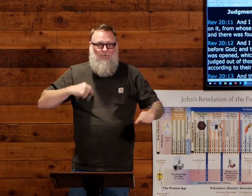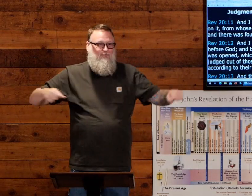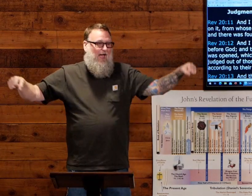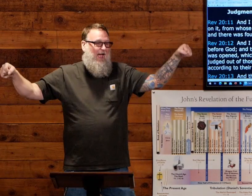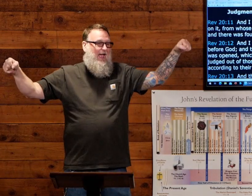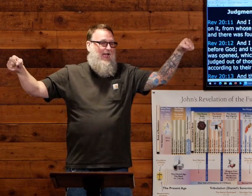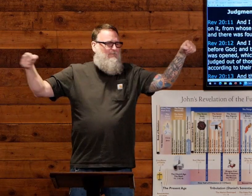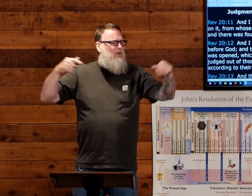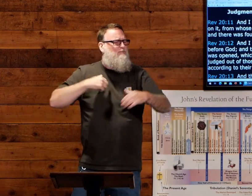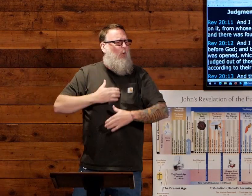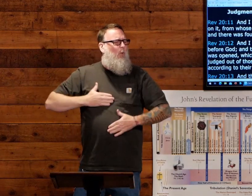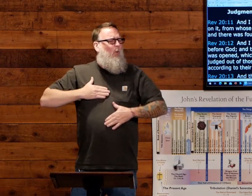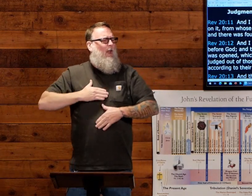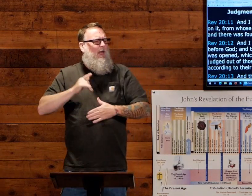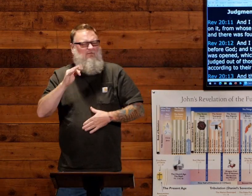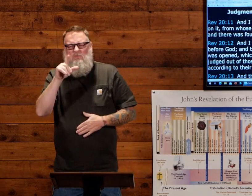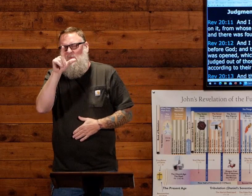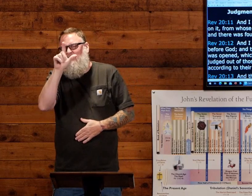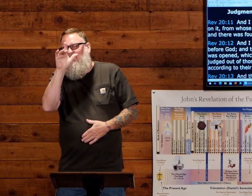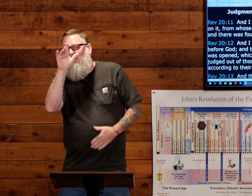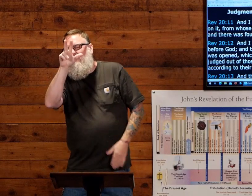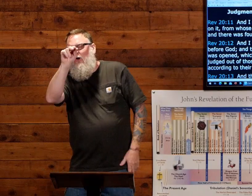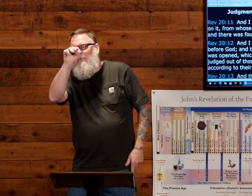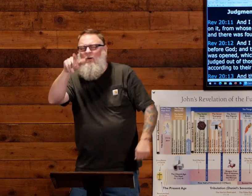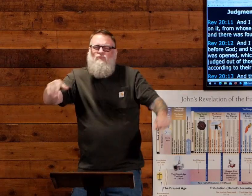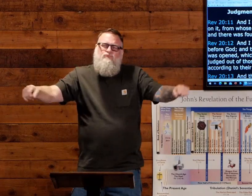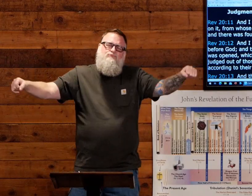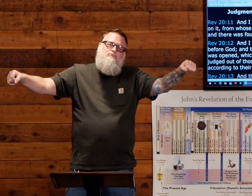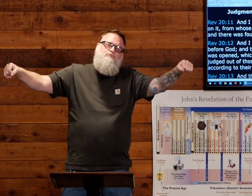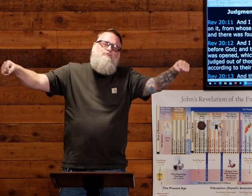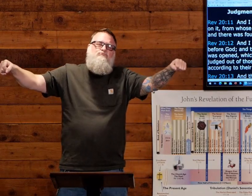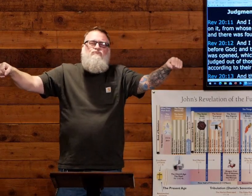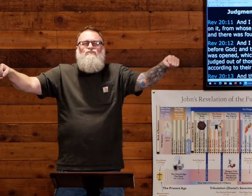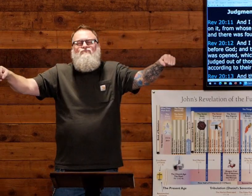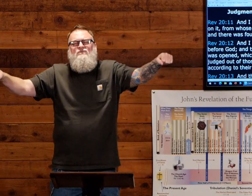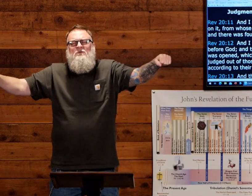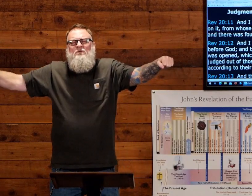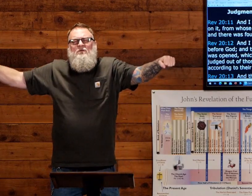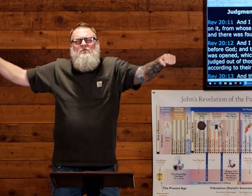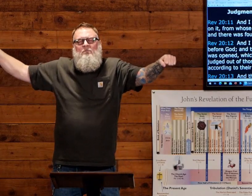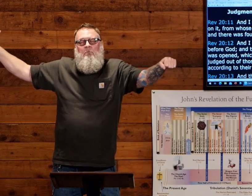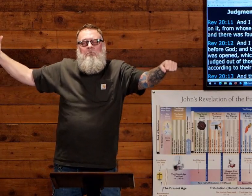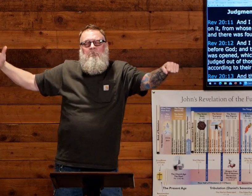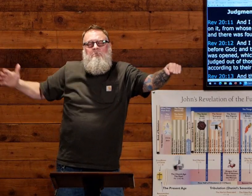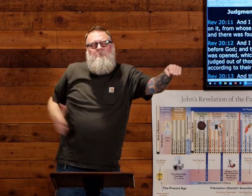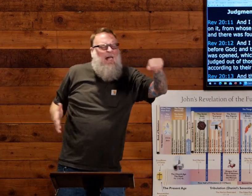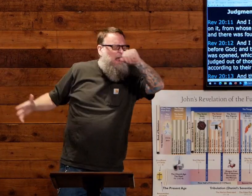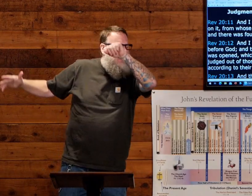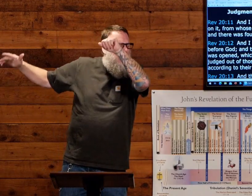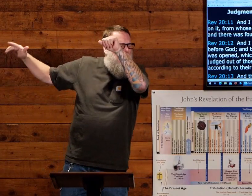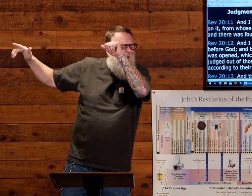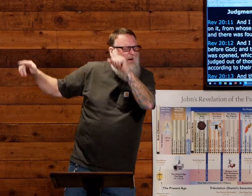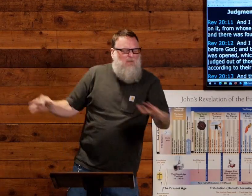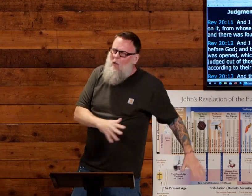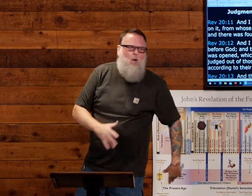Three weeks ago, I was riding my motorcycle, enjoying life, cruising along, when all of a sudden I was struck.